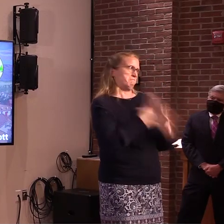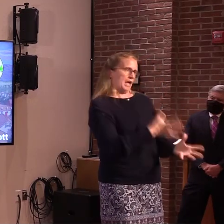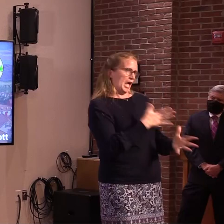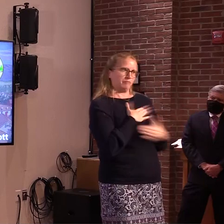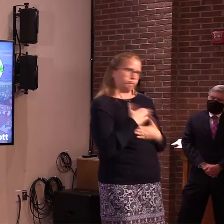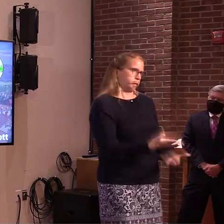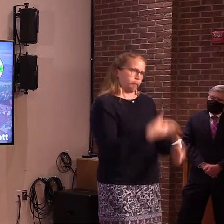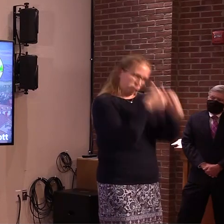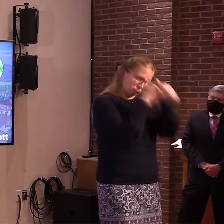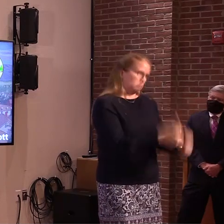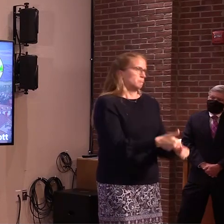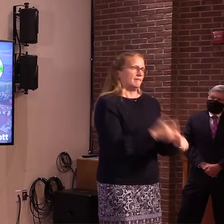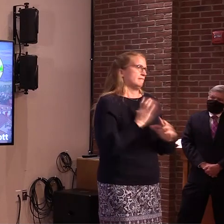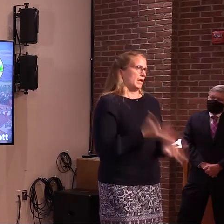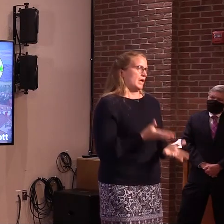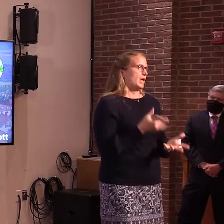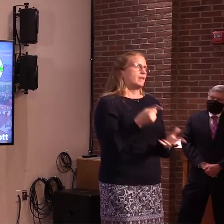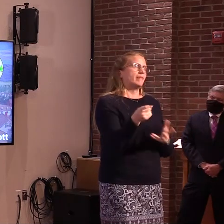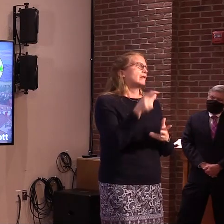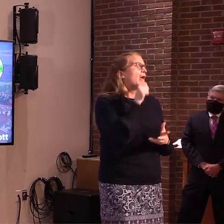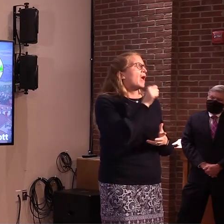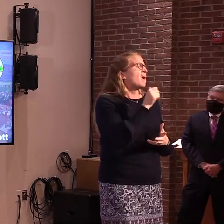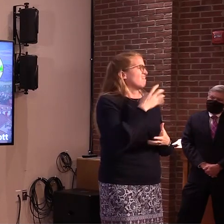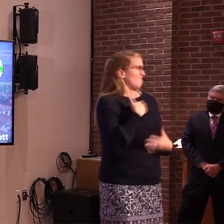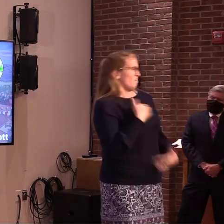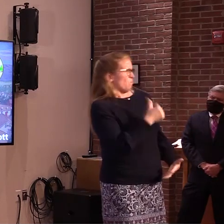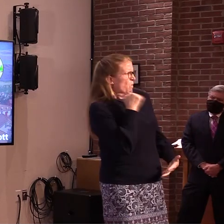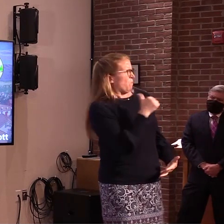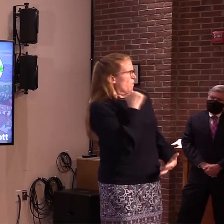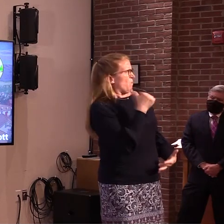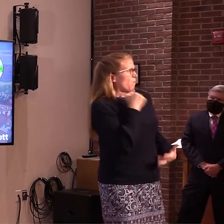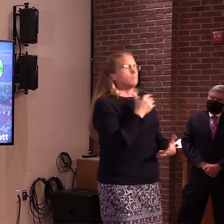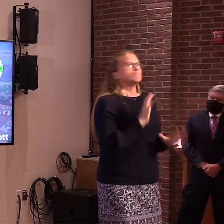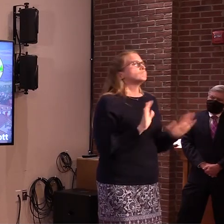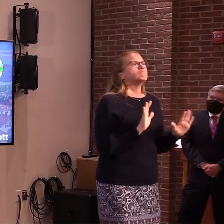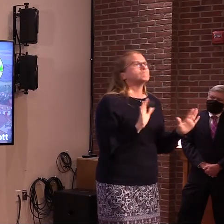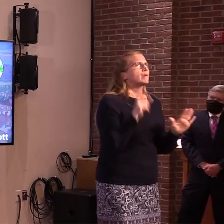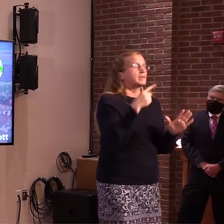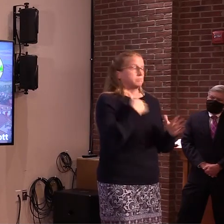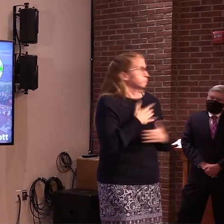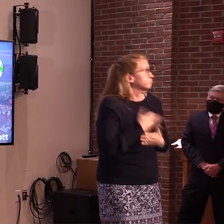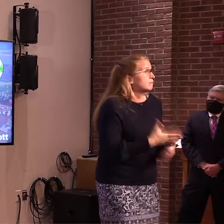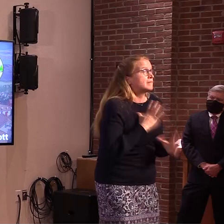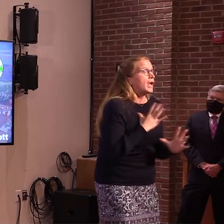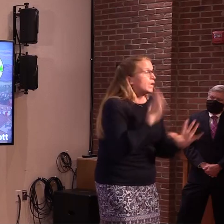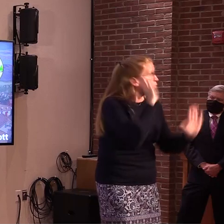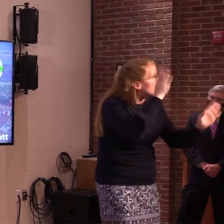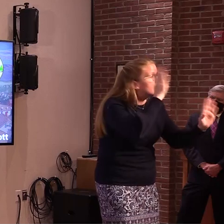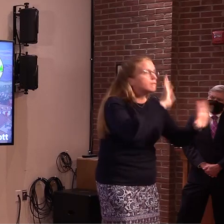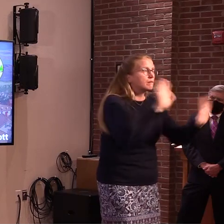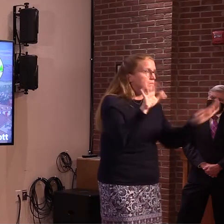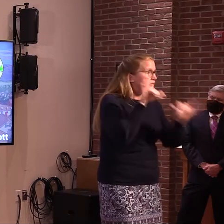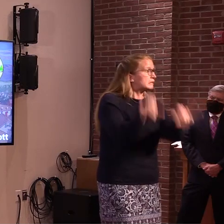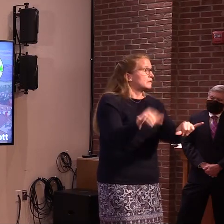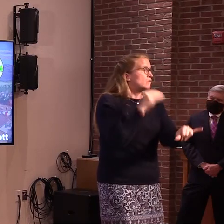And we've had wonderful, wonderful engagement of community